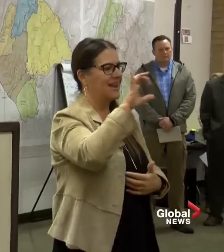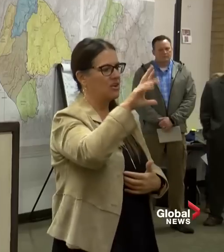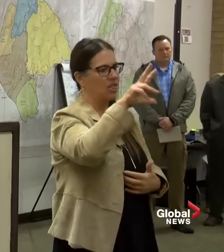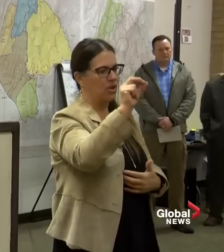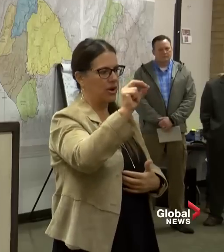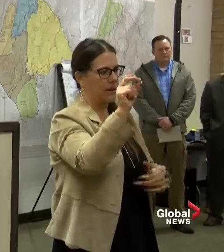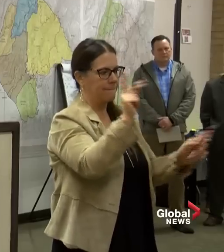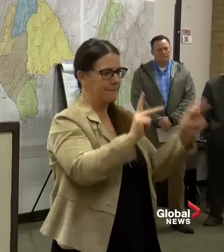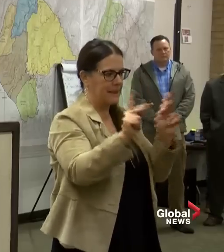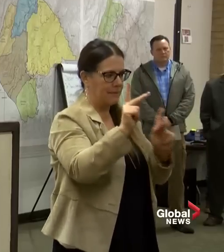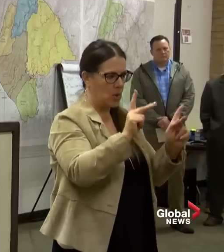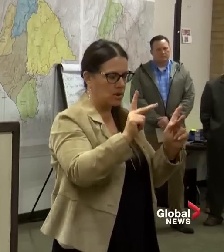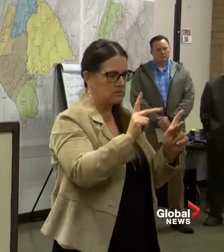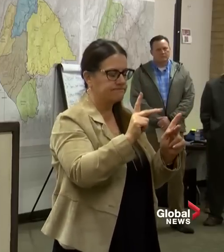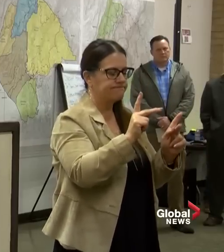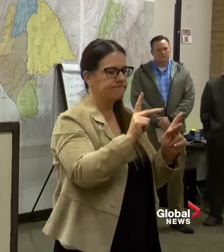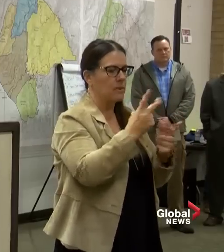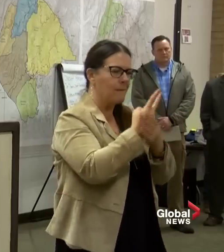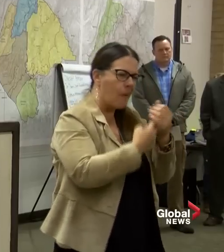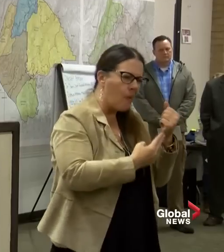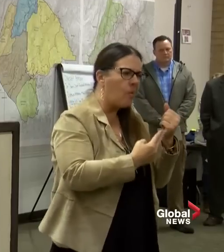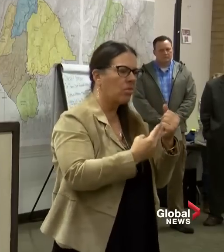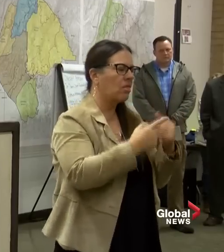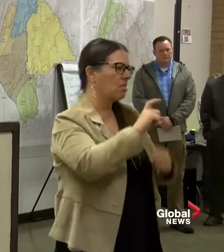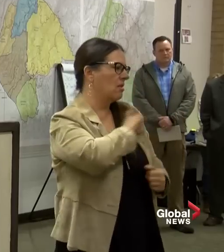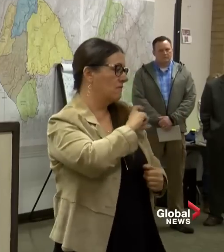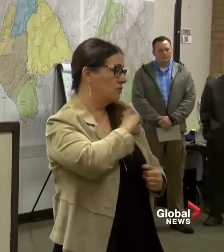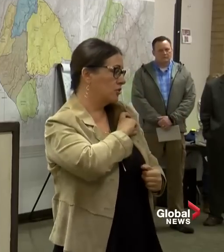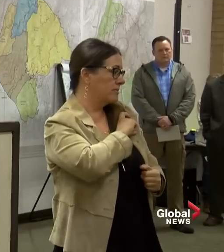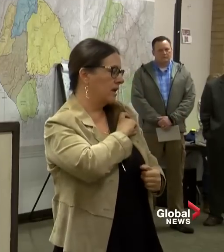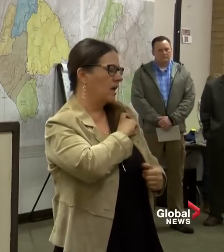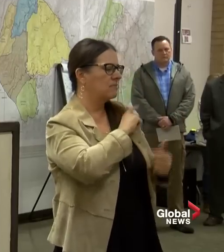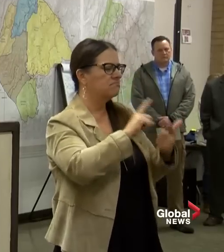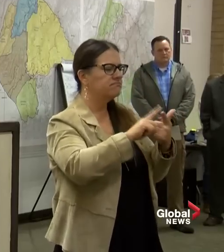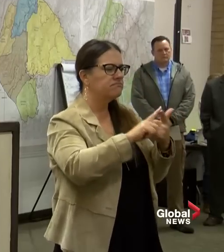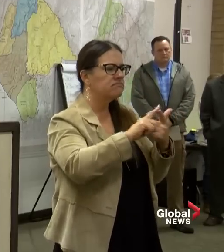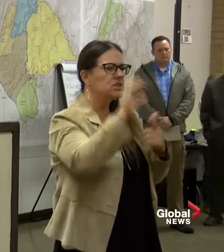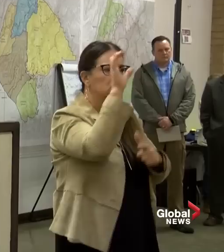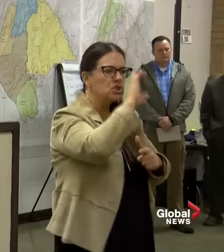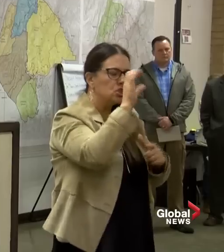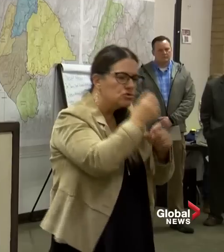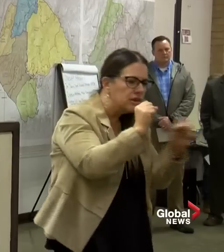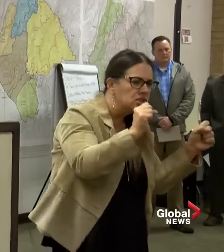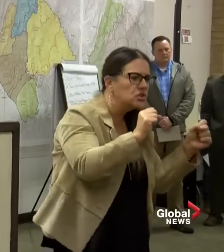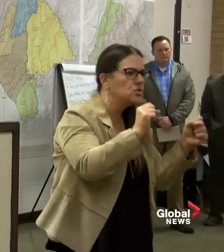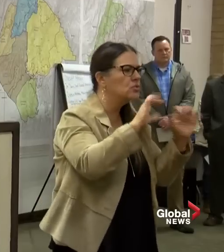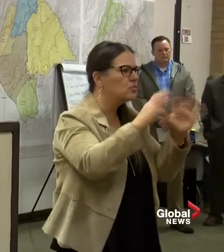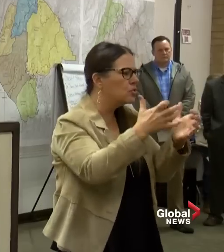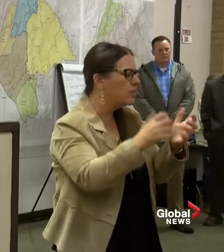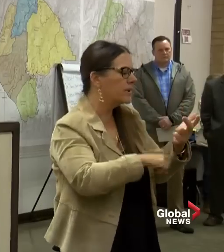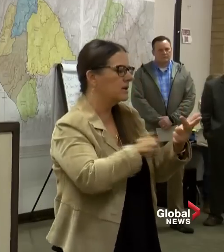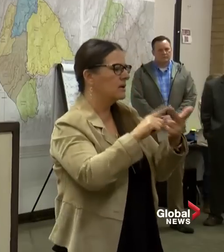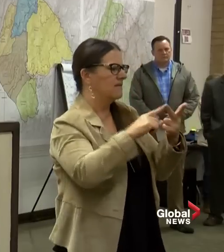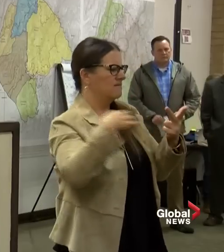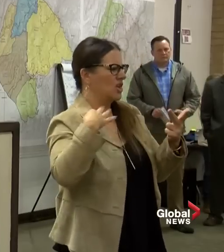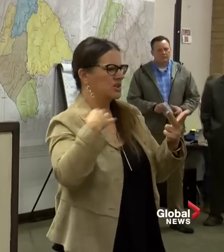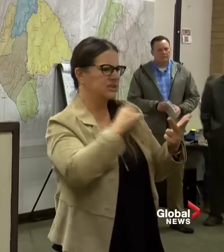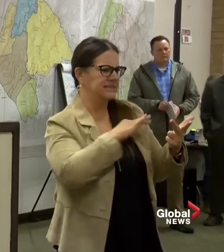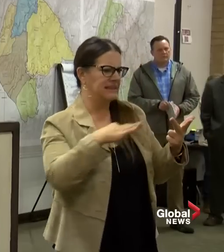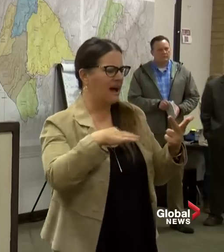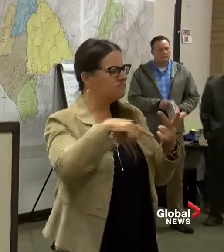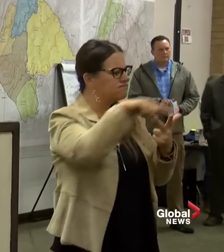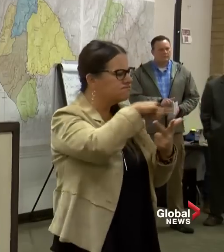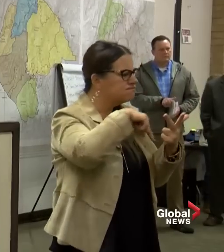people, both law enforcement, search and rescue, as well as volunteer staff out in the